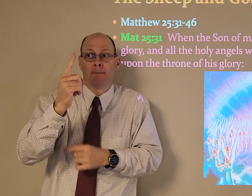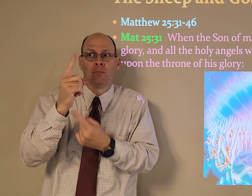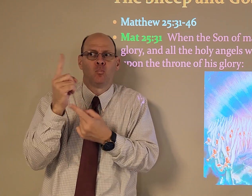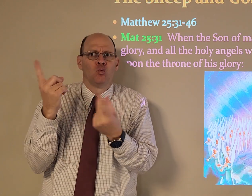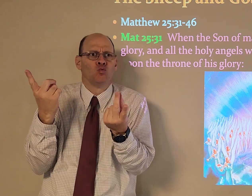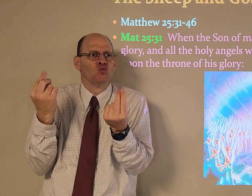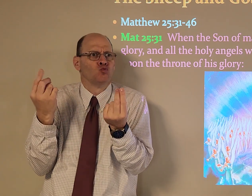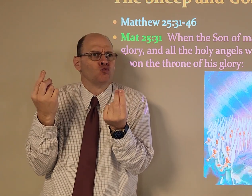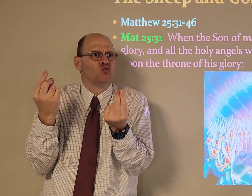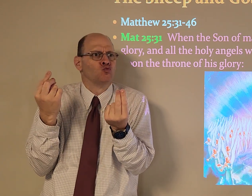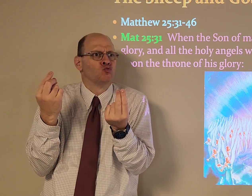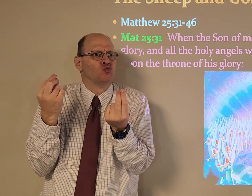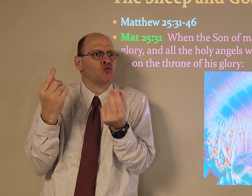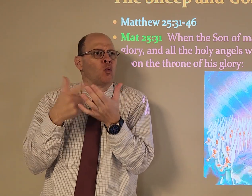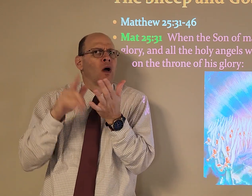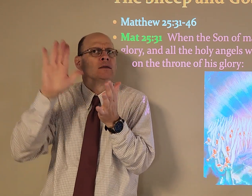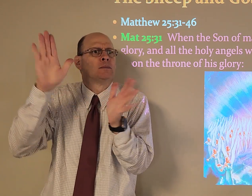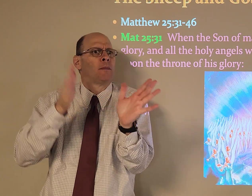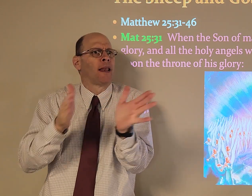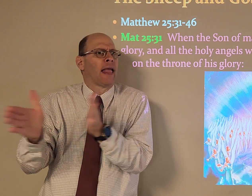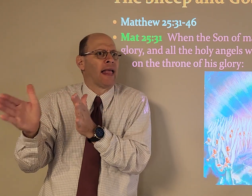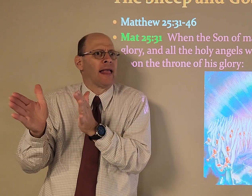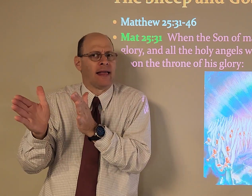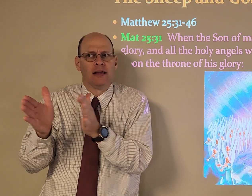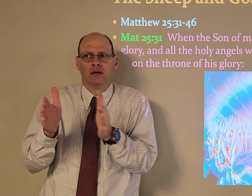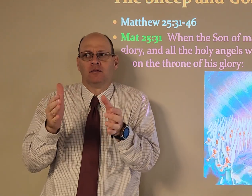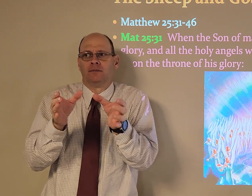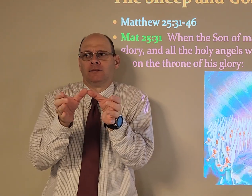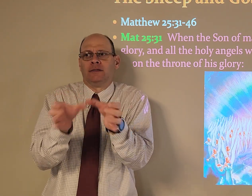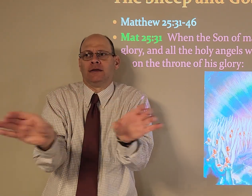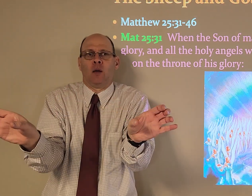When Jesus came, you know, what to do.